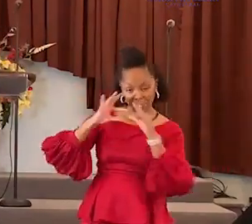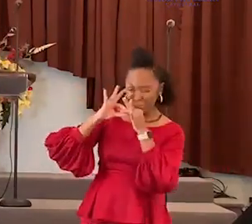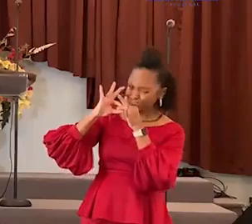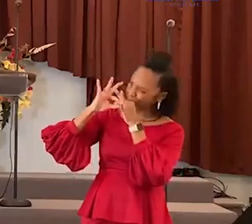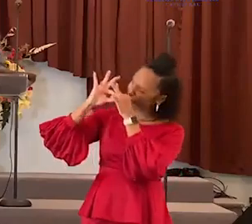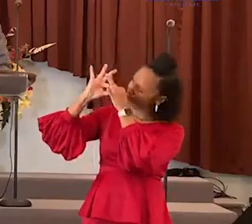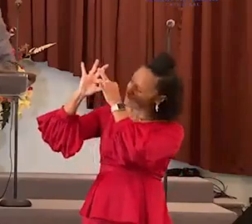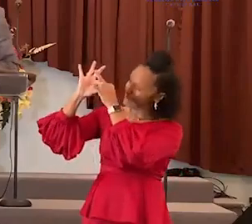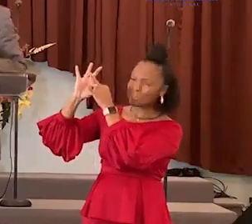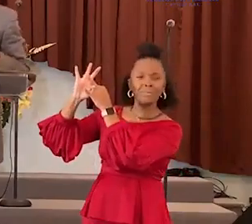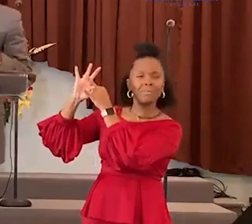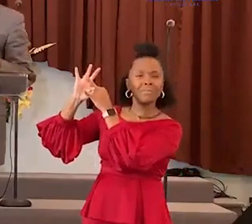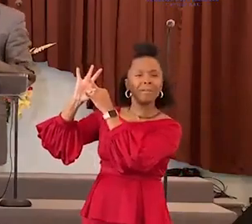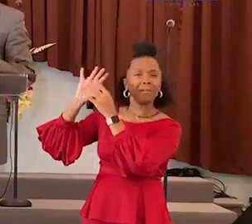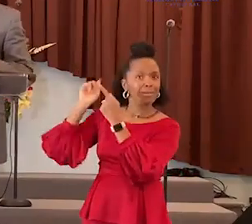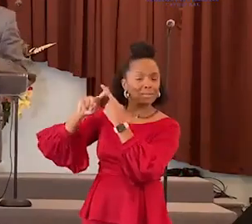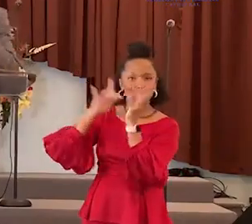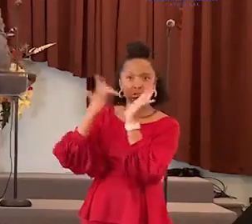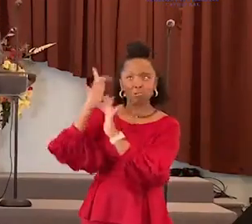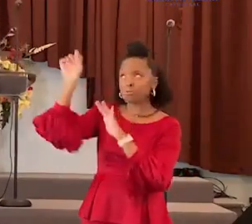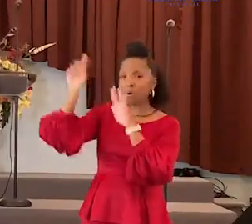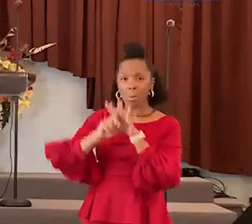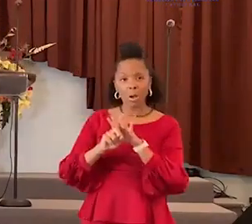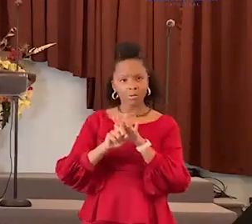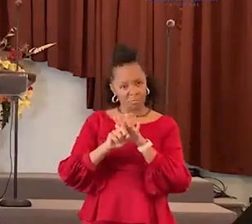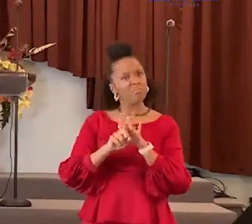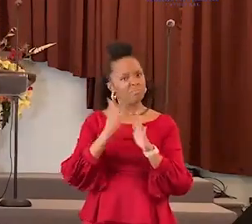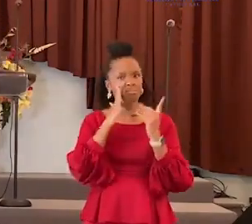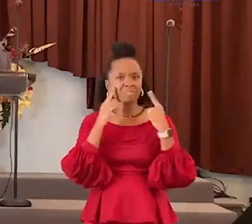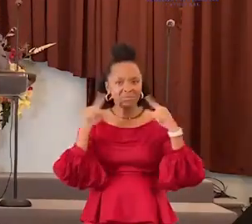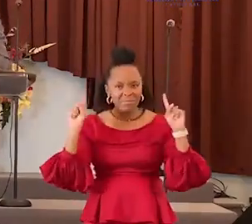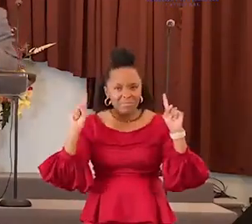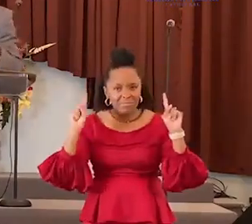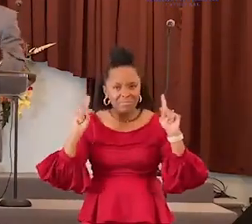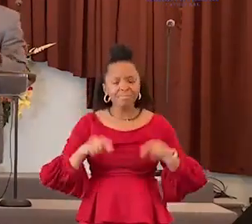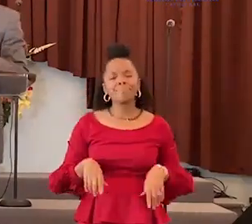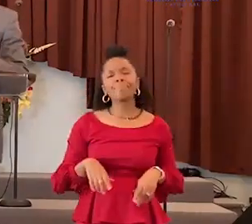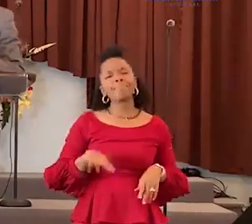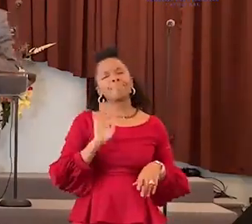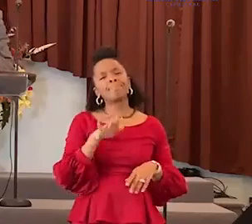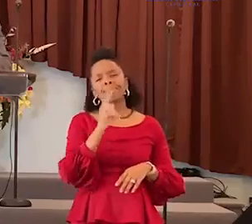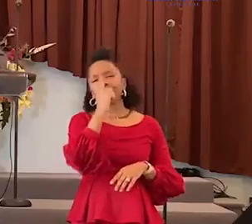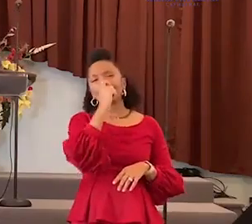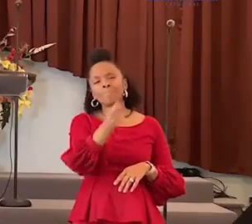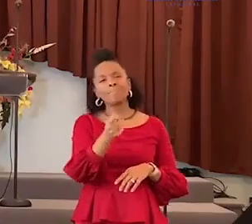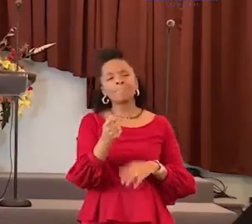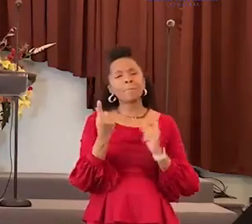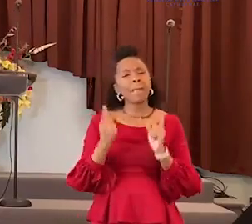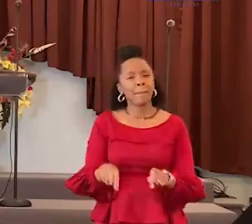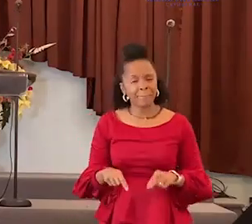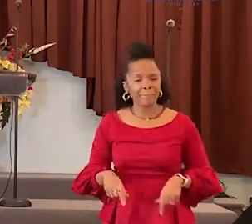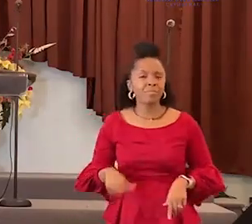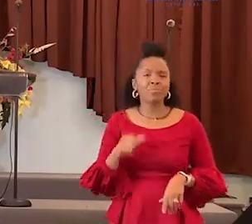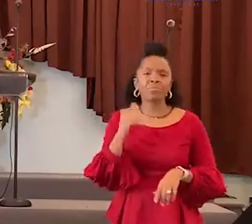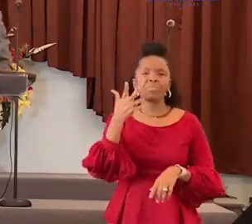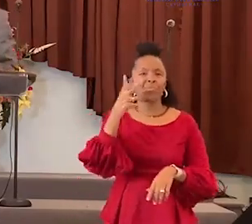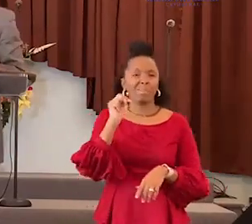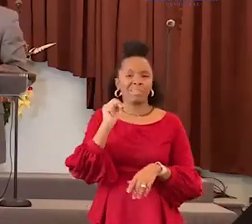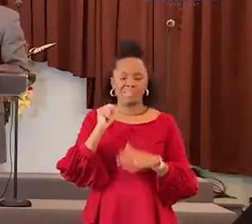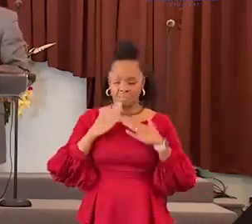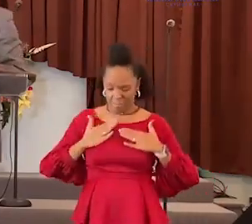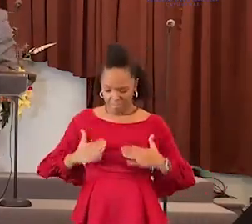up. Hallelujah. So there are amazingly interesting that whenever the body has experienced